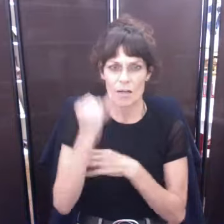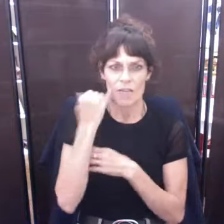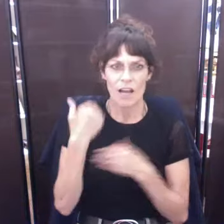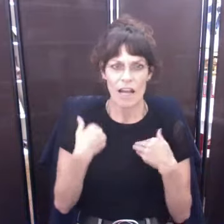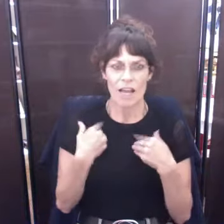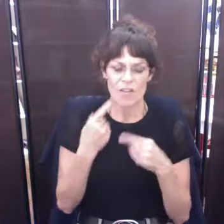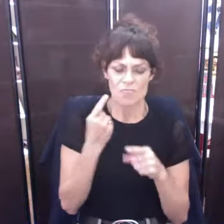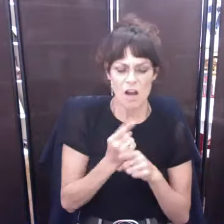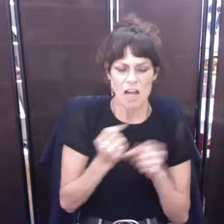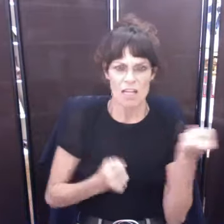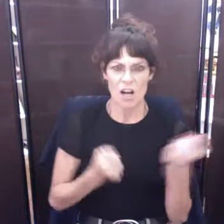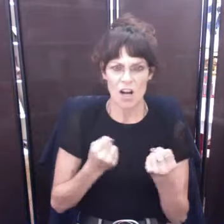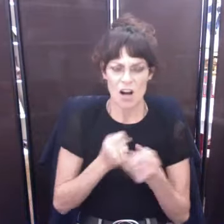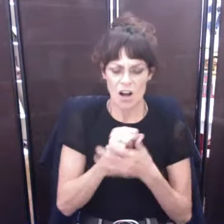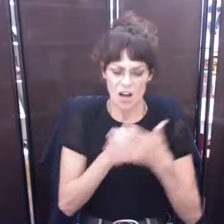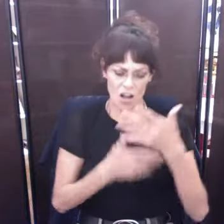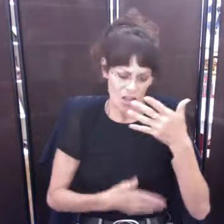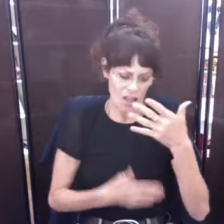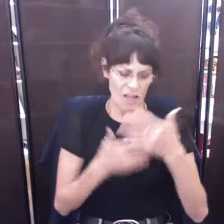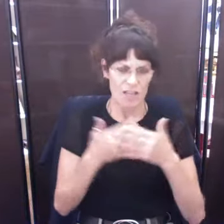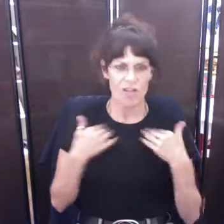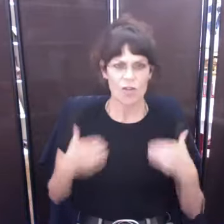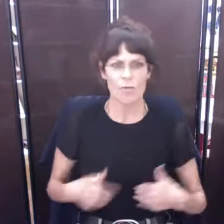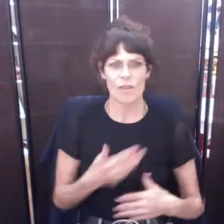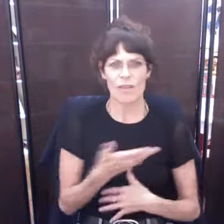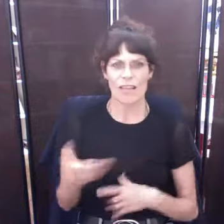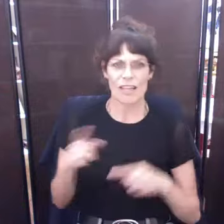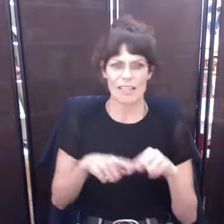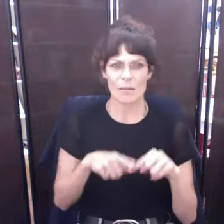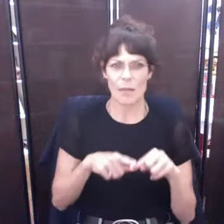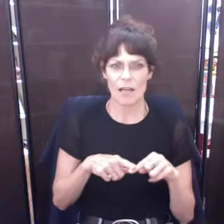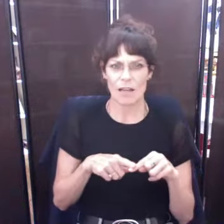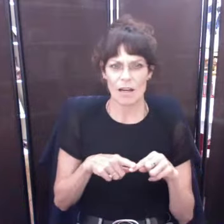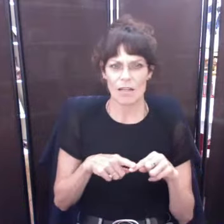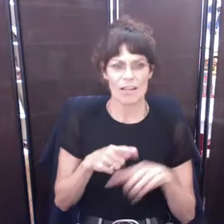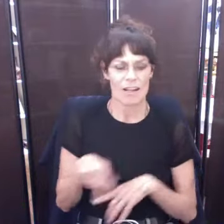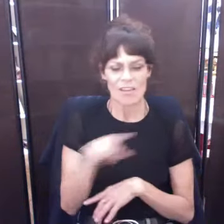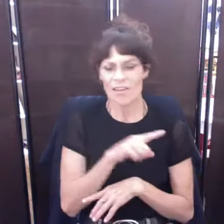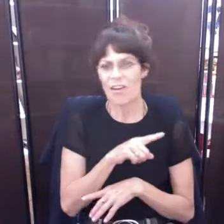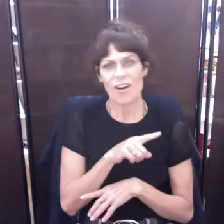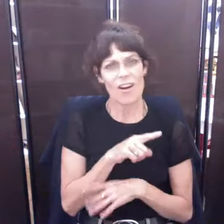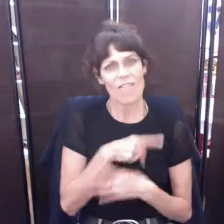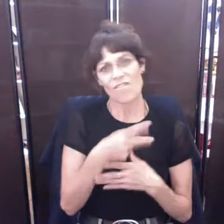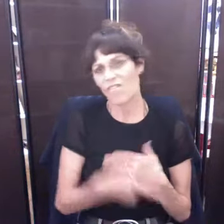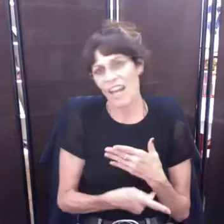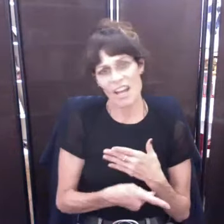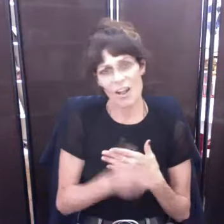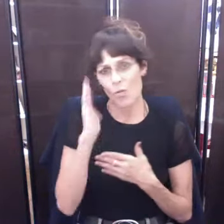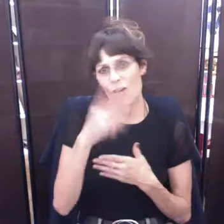these human things I put my dependence on, they are all to fail. They will fail you over and over and